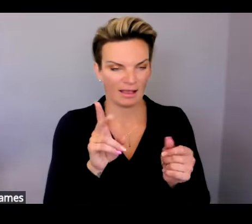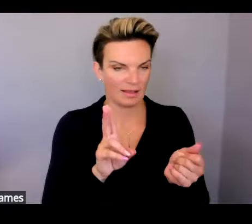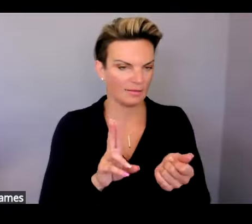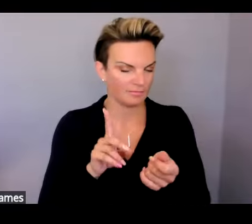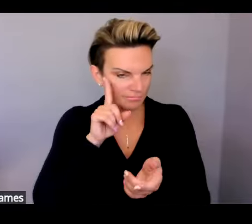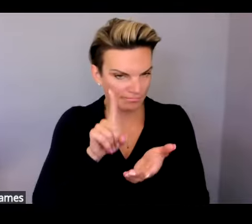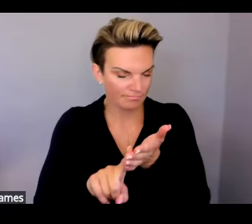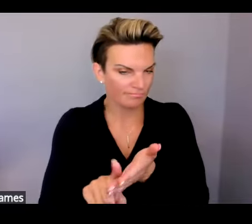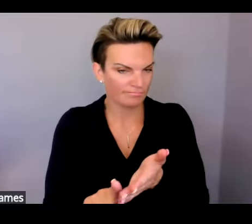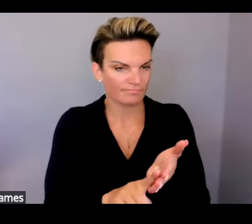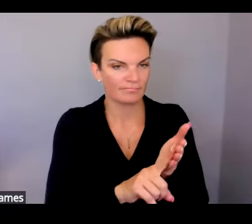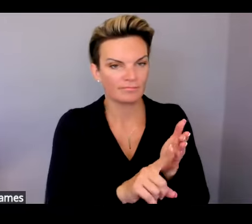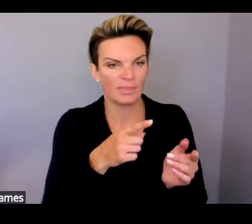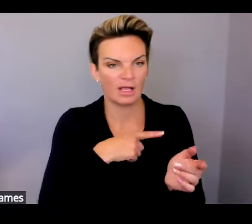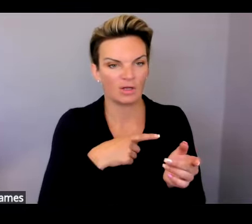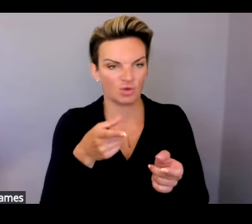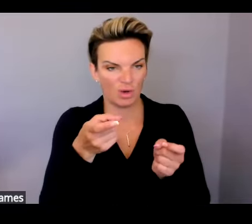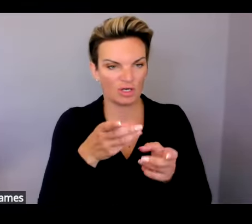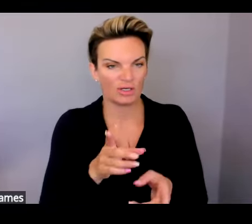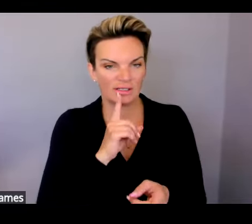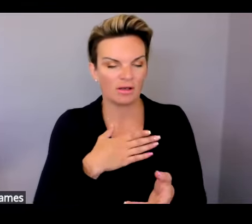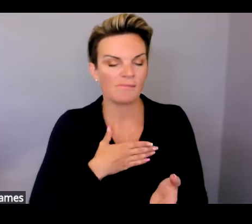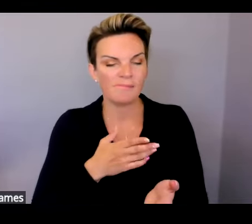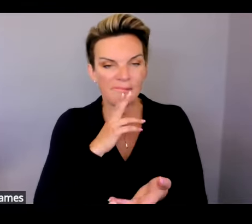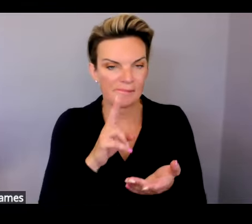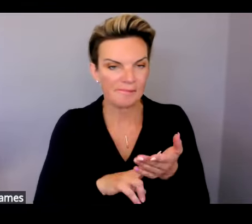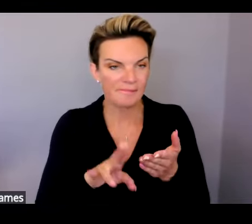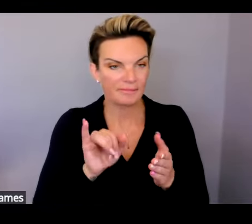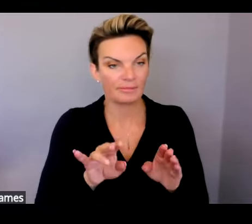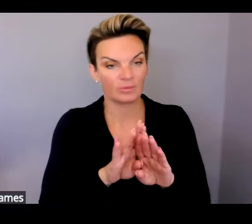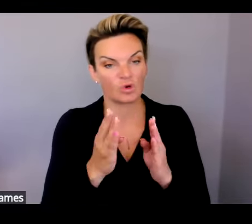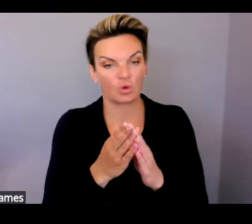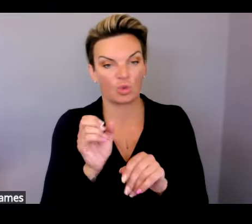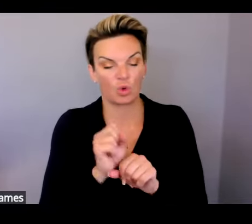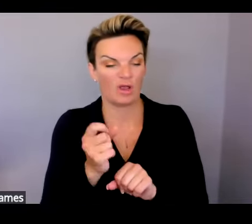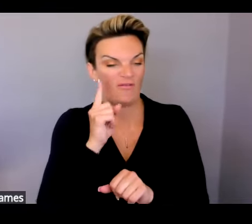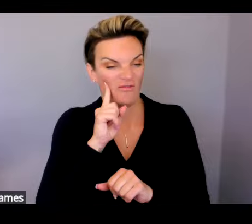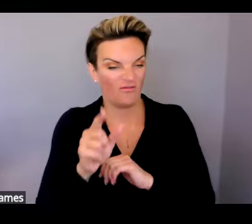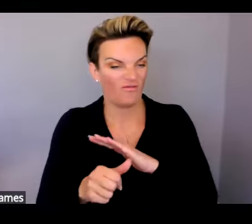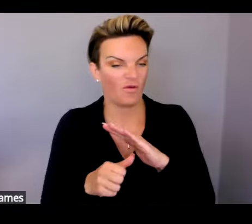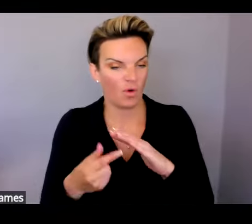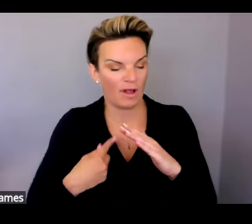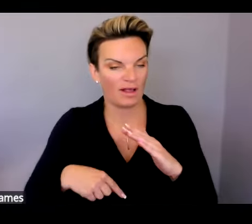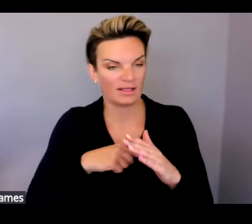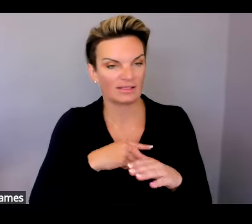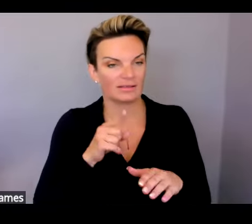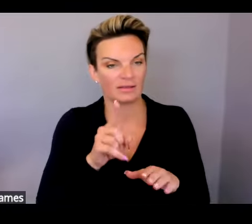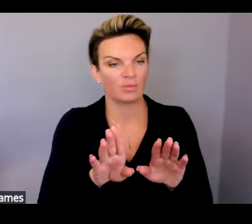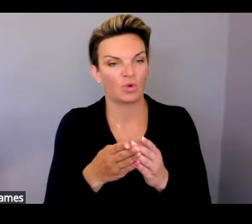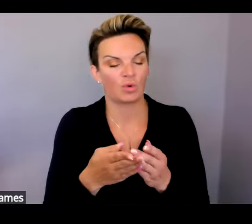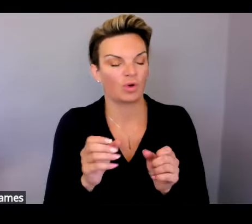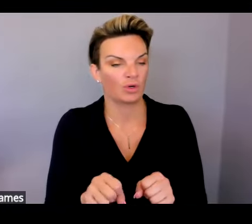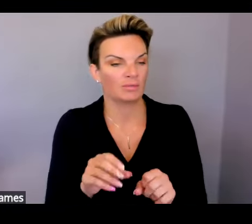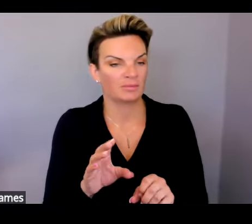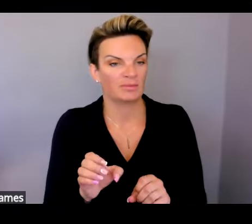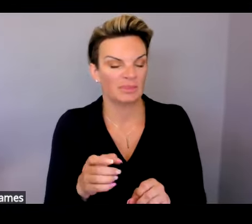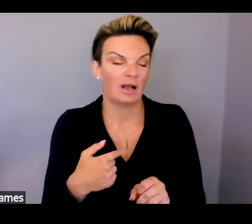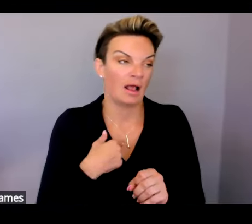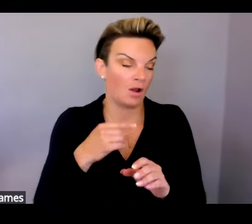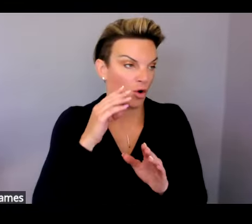the director is our secretary. The Bureau was working for us. And so the Bureau could also be, and I would hope